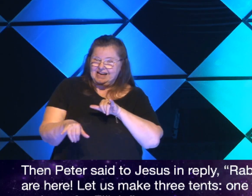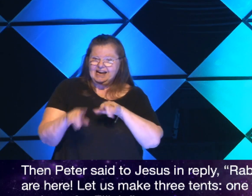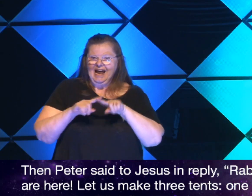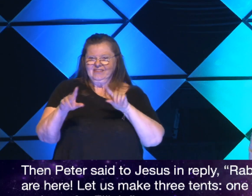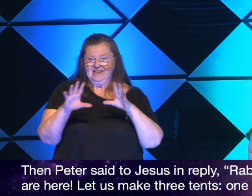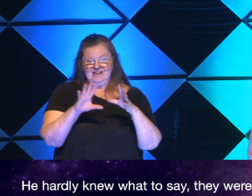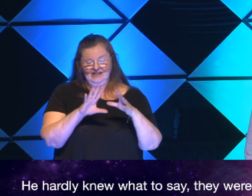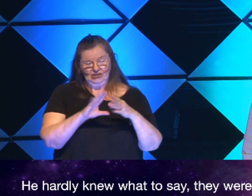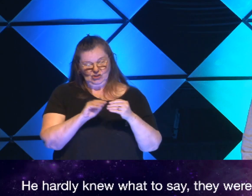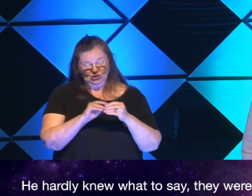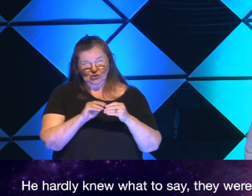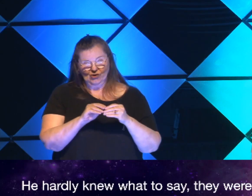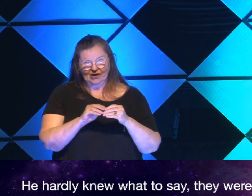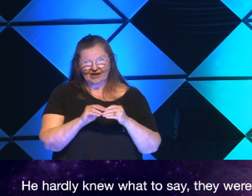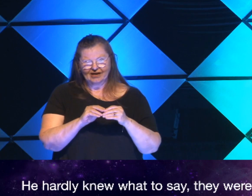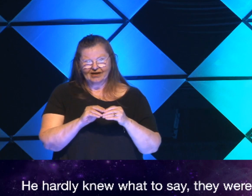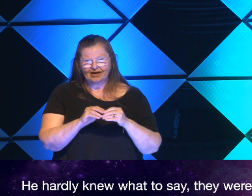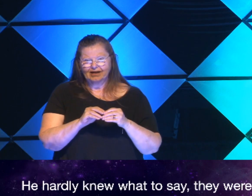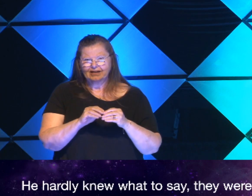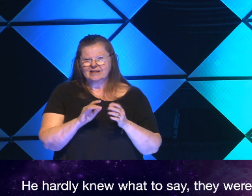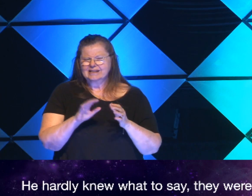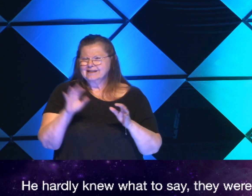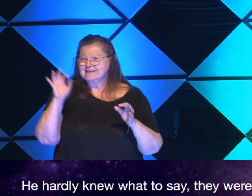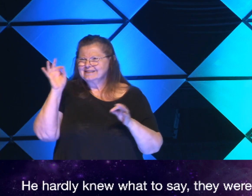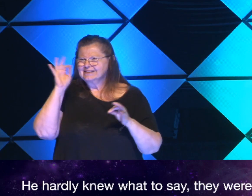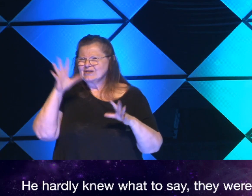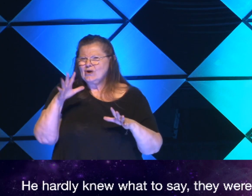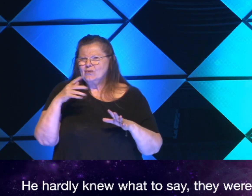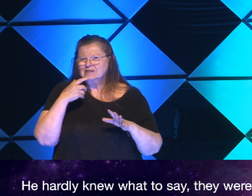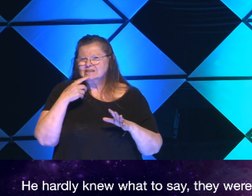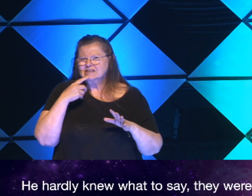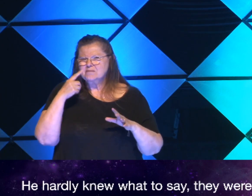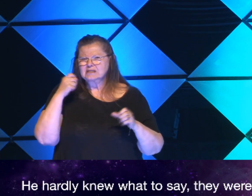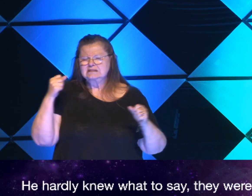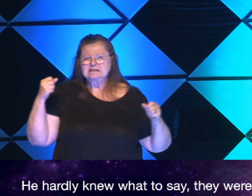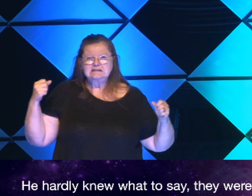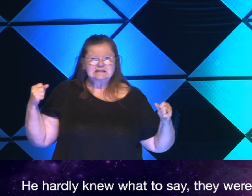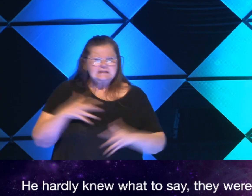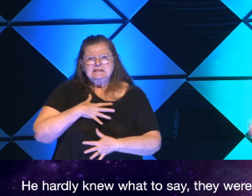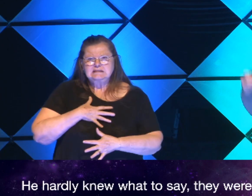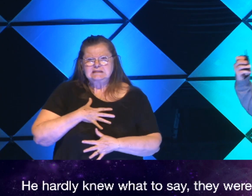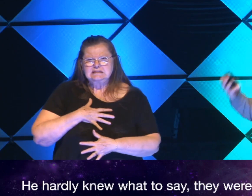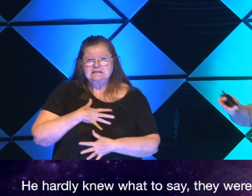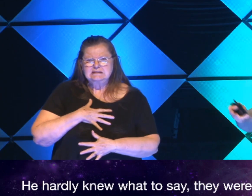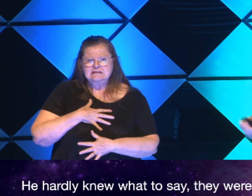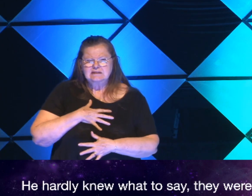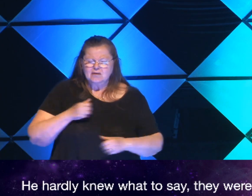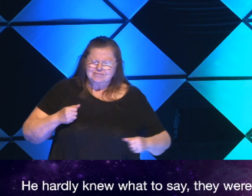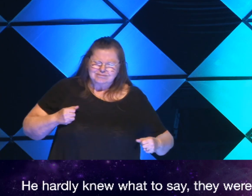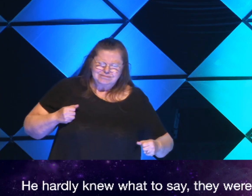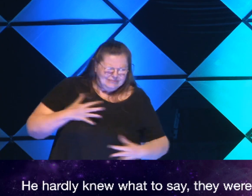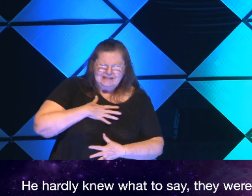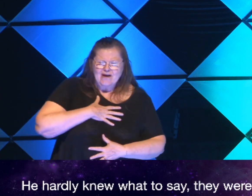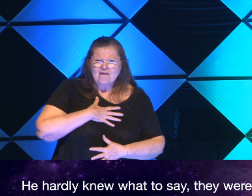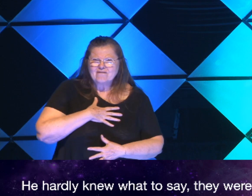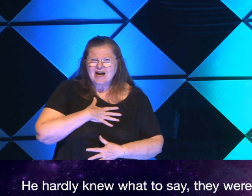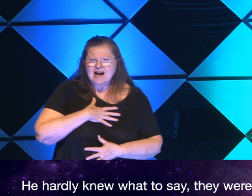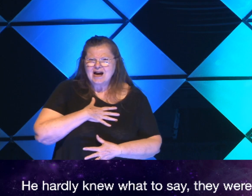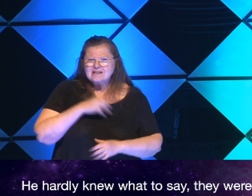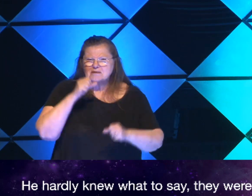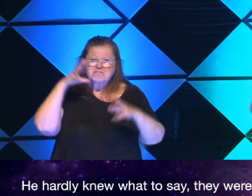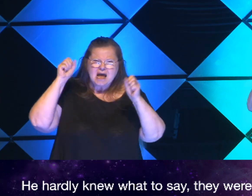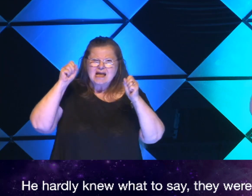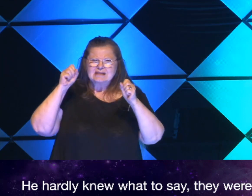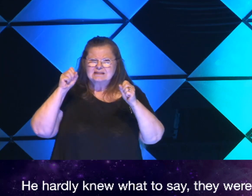that he hardly knew what to say because they were so terrified. They were so filled with amazement.